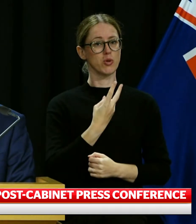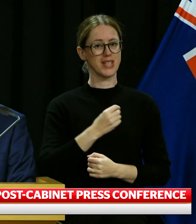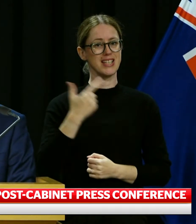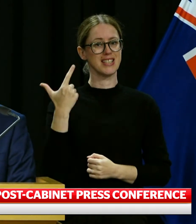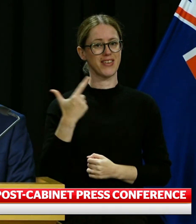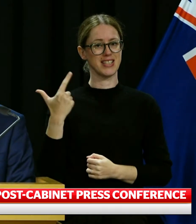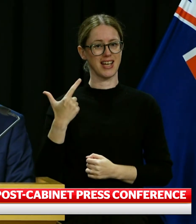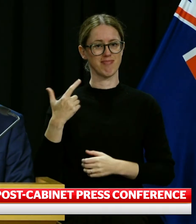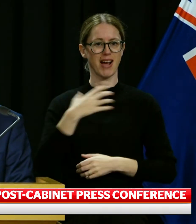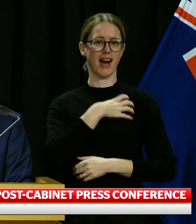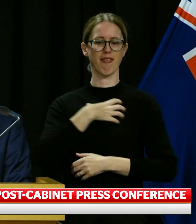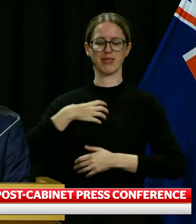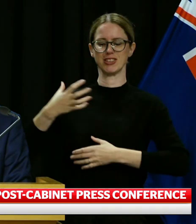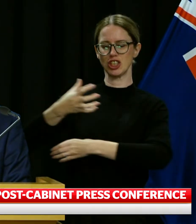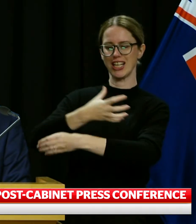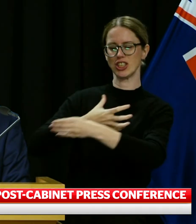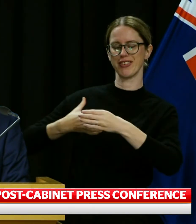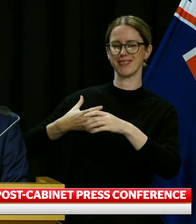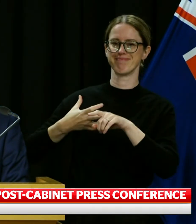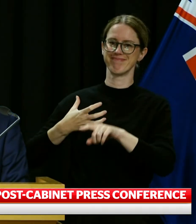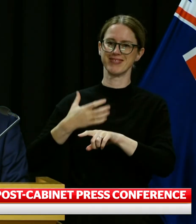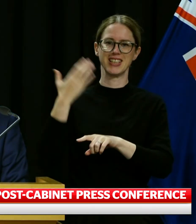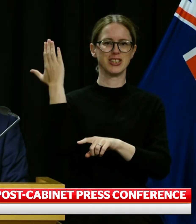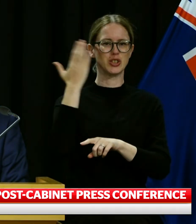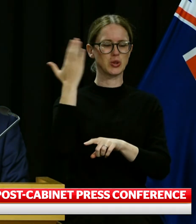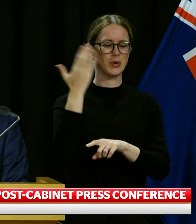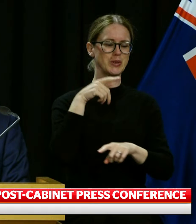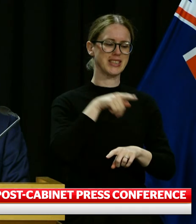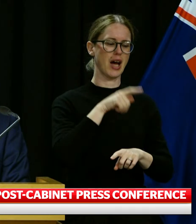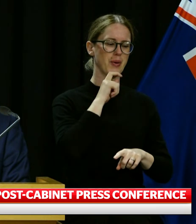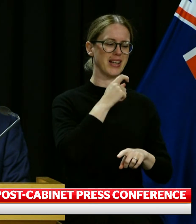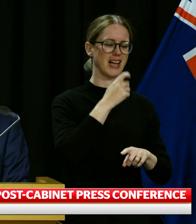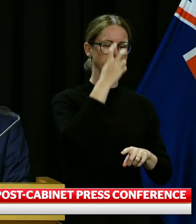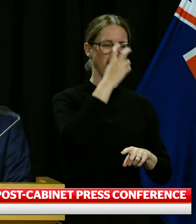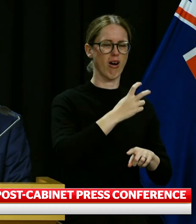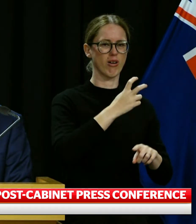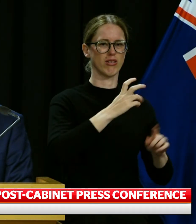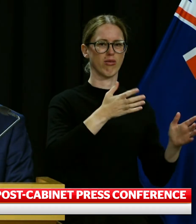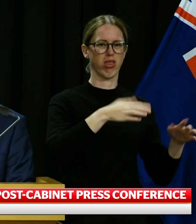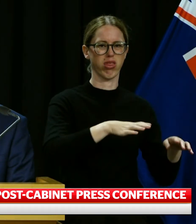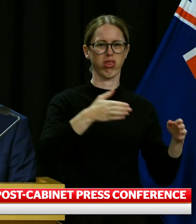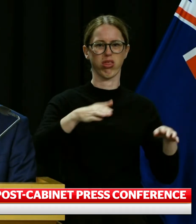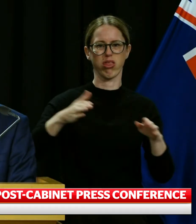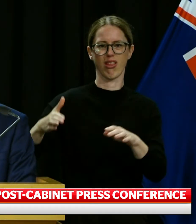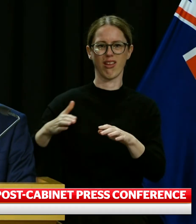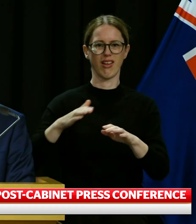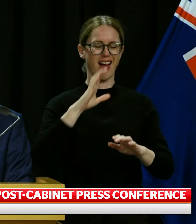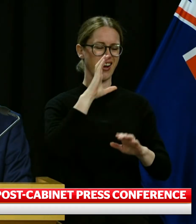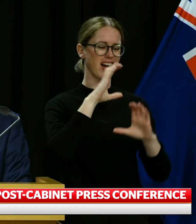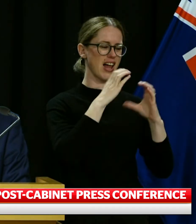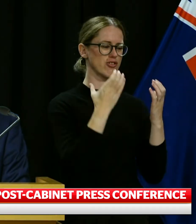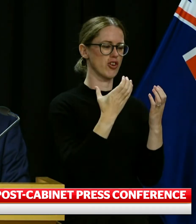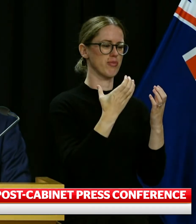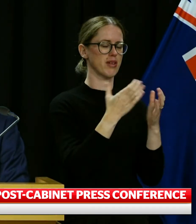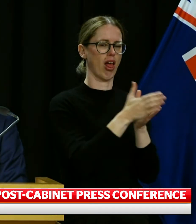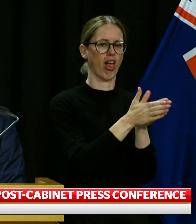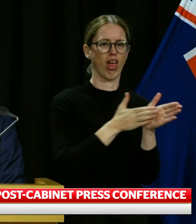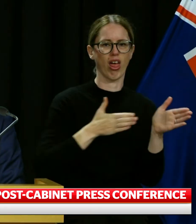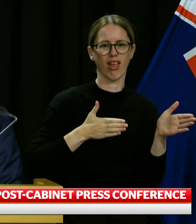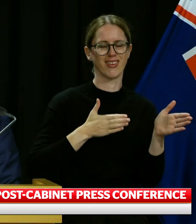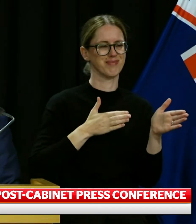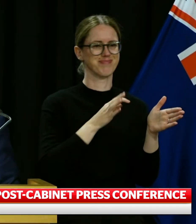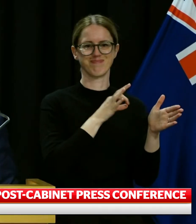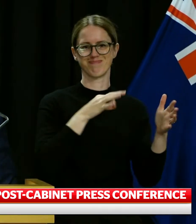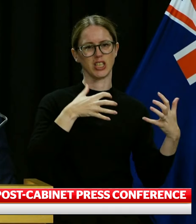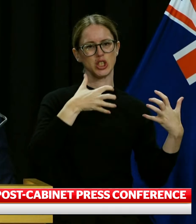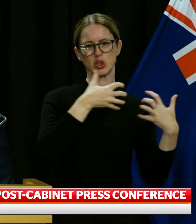did inherit a run-down school property portfolio, ageing run-down classrooms that were not fit for learning